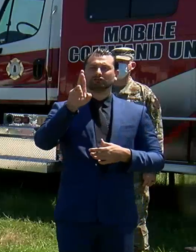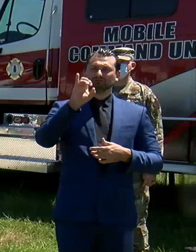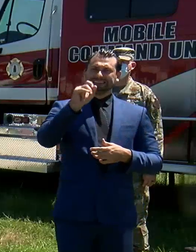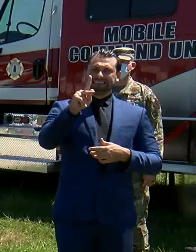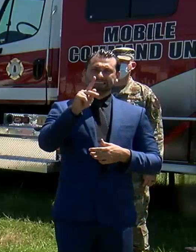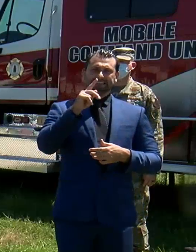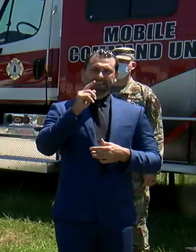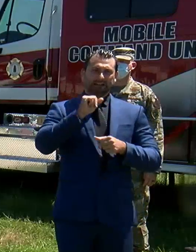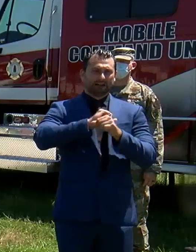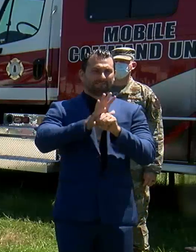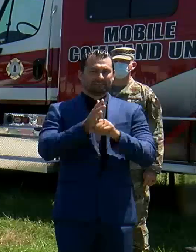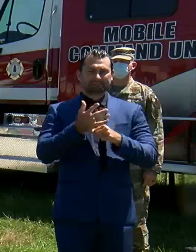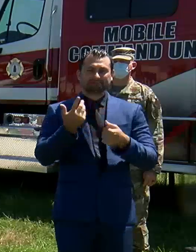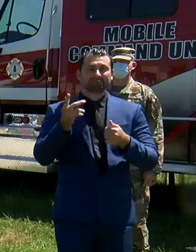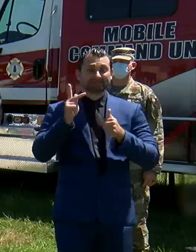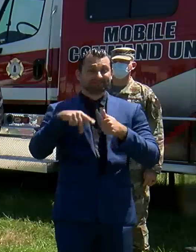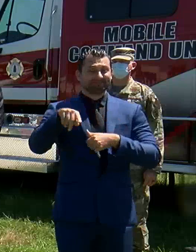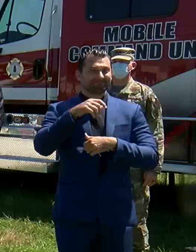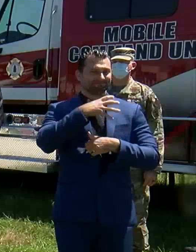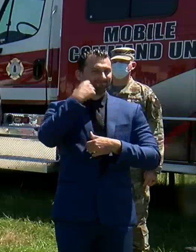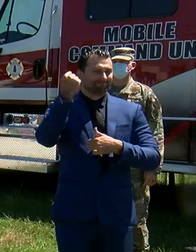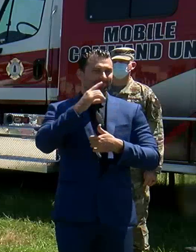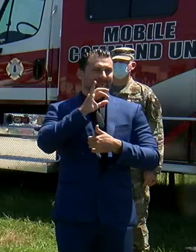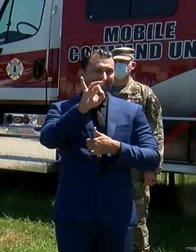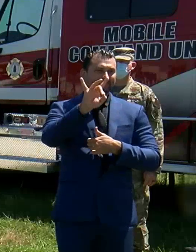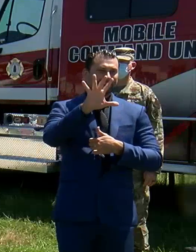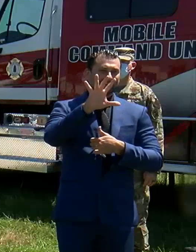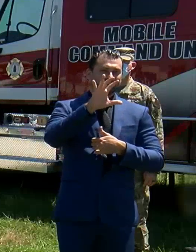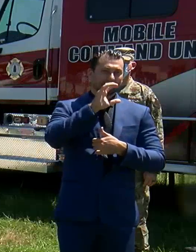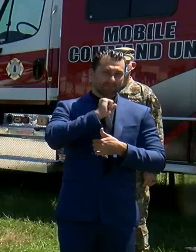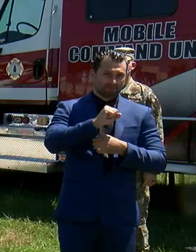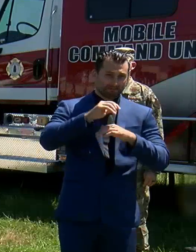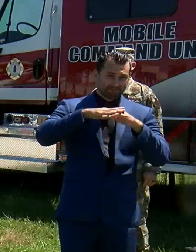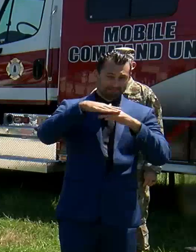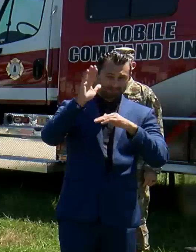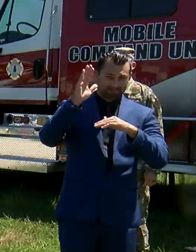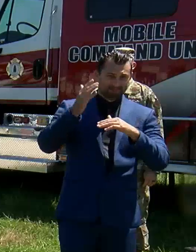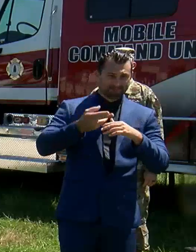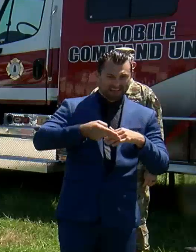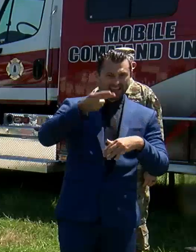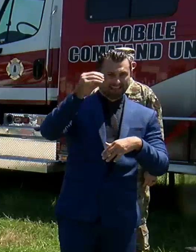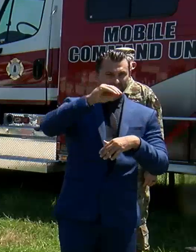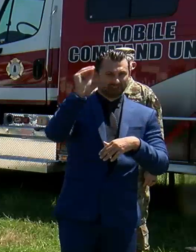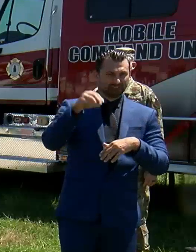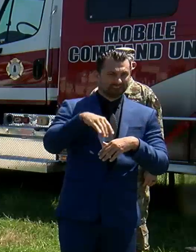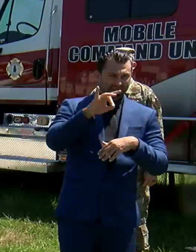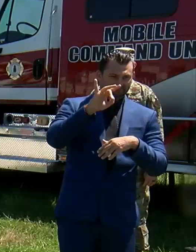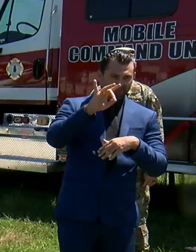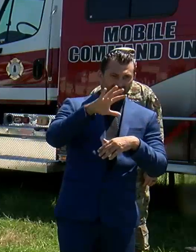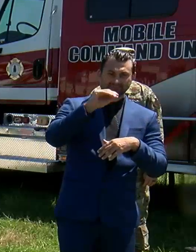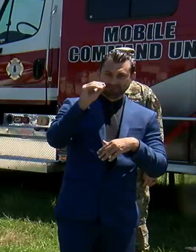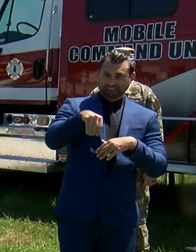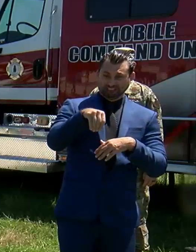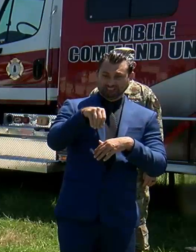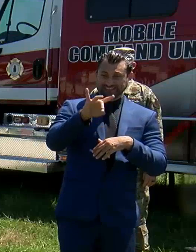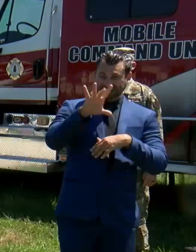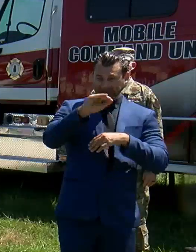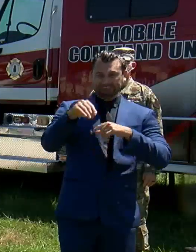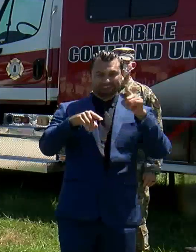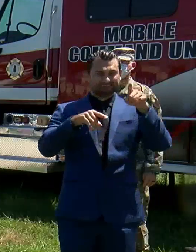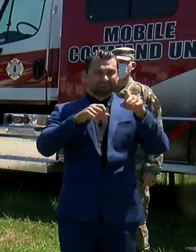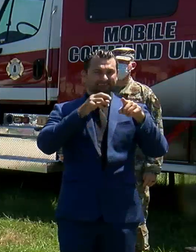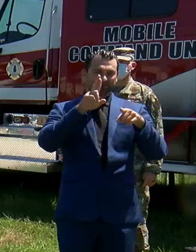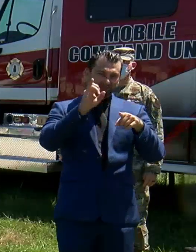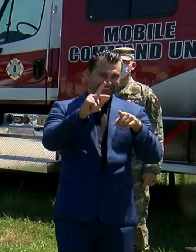represent 5% of the documented positive cases in the state of Florida, but 30% of